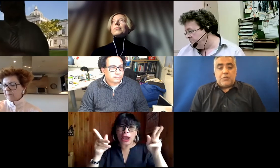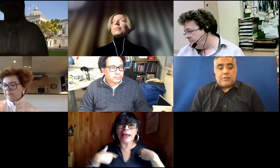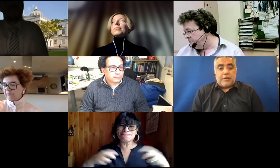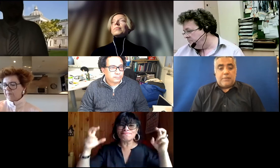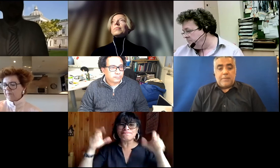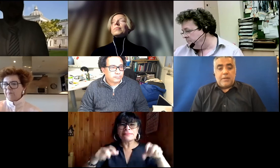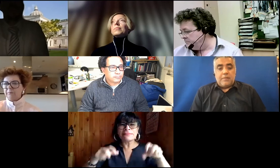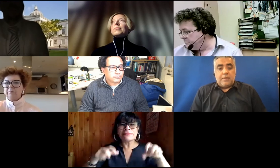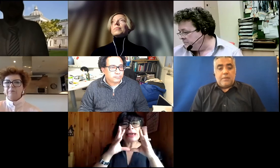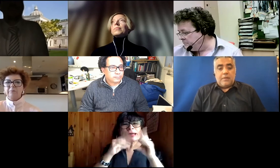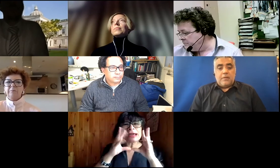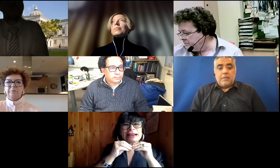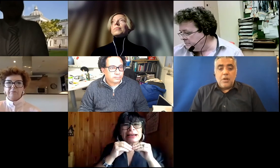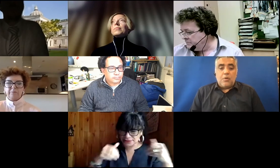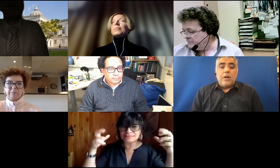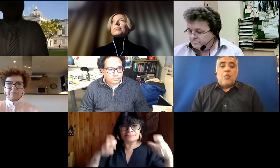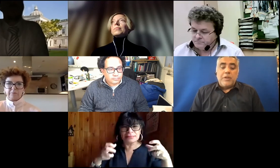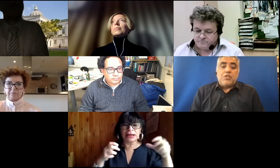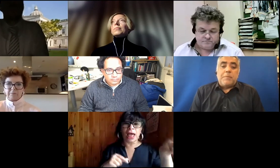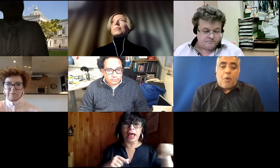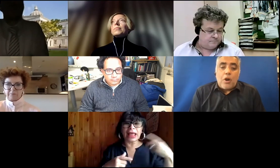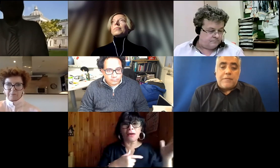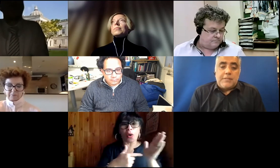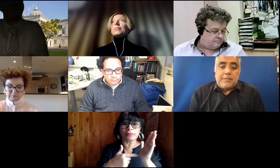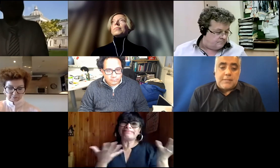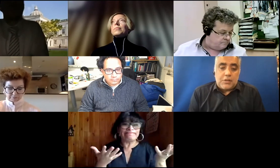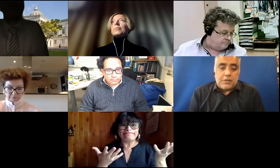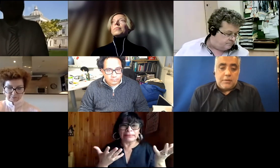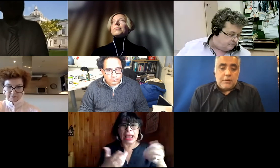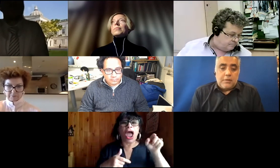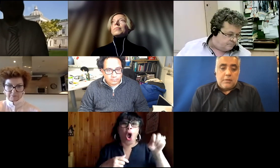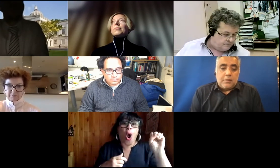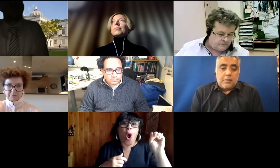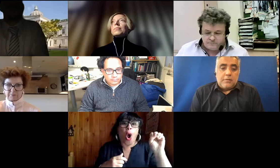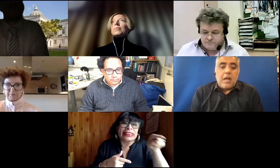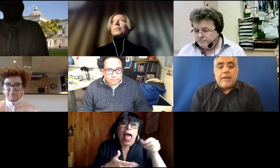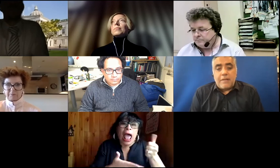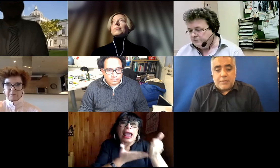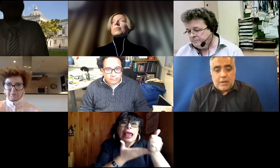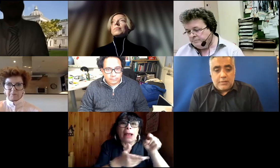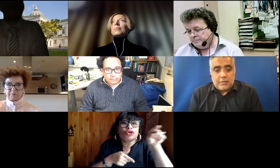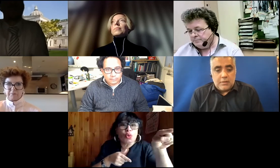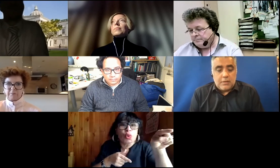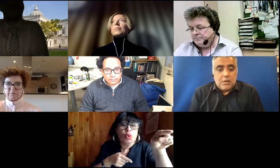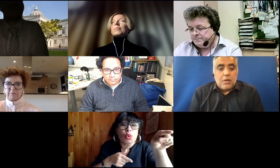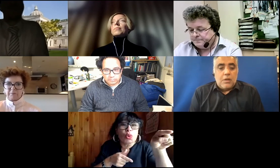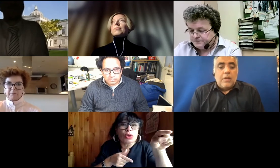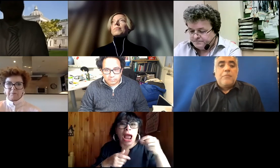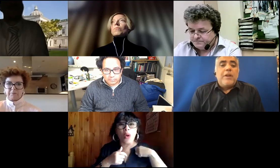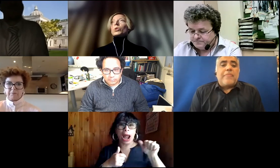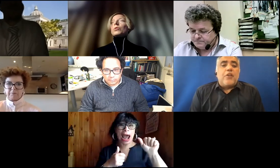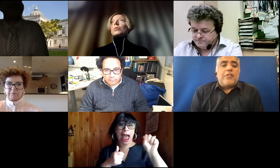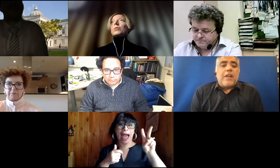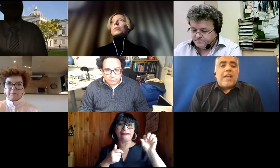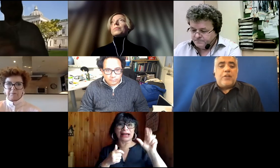you're interested. No, we need to be part of this discussion, not an afterthought.